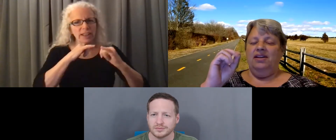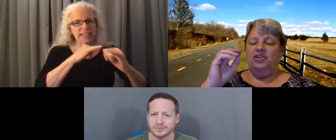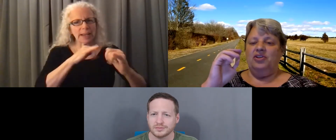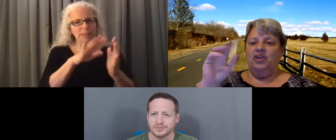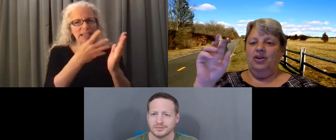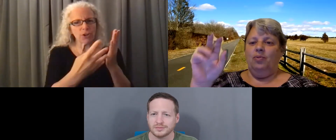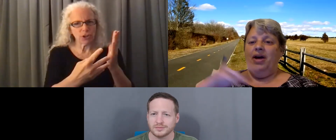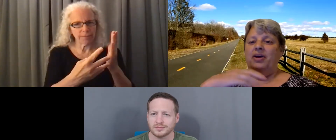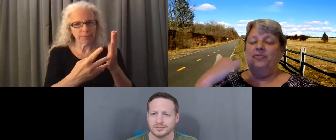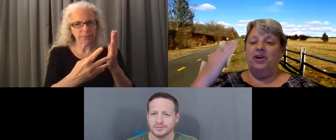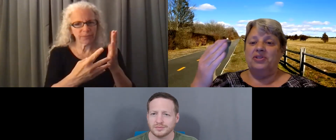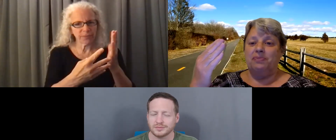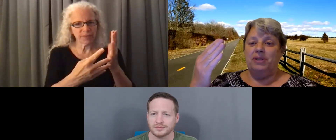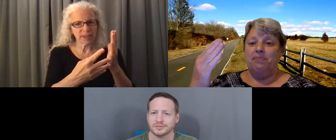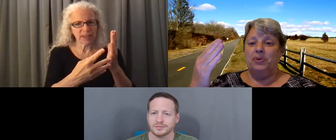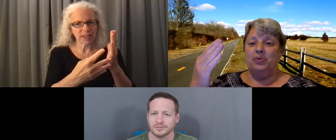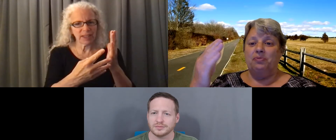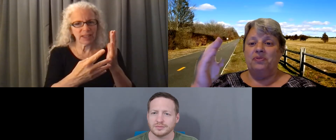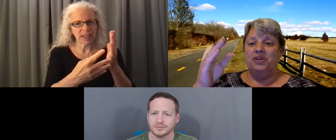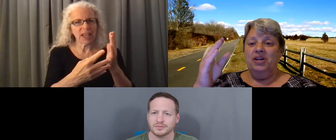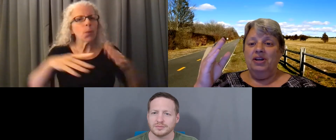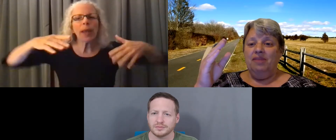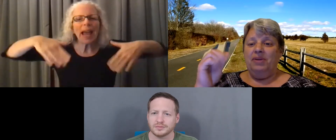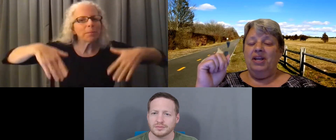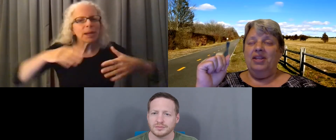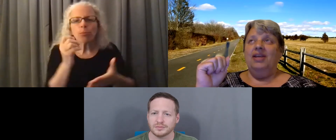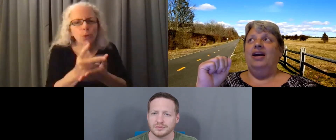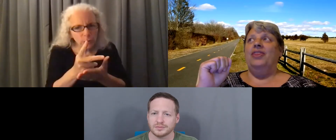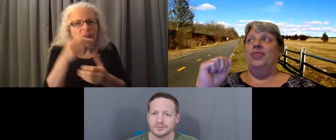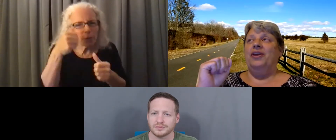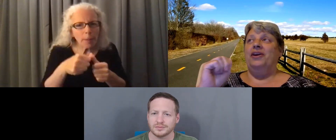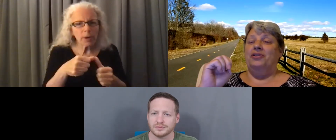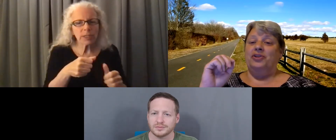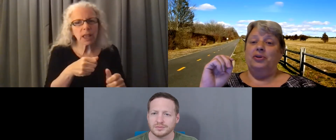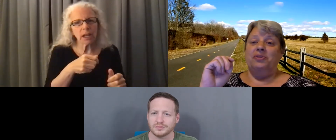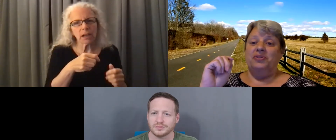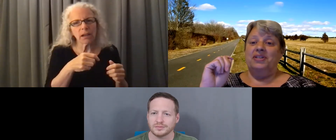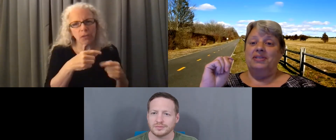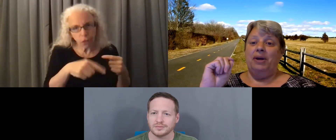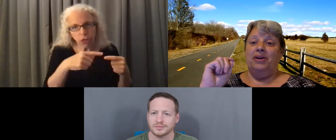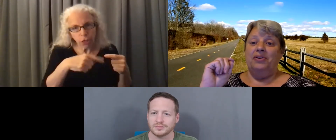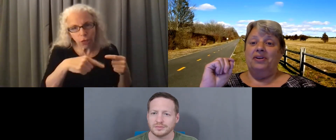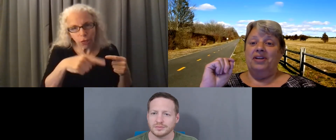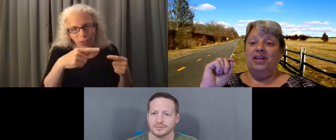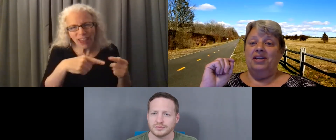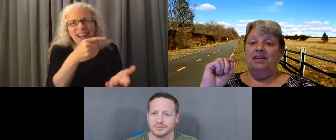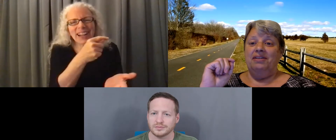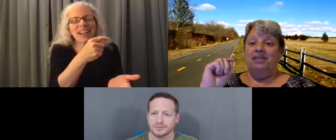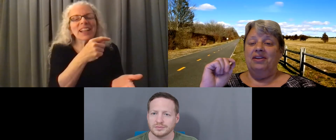took a while for us to be approved, but I think our term just expired again. I know we